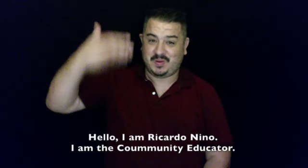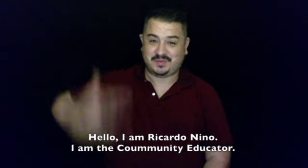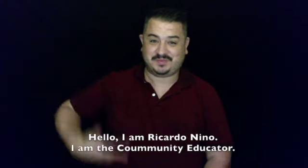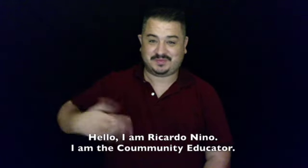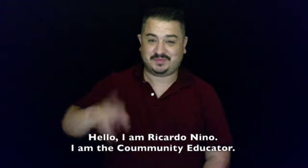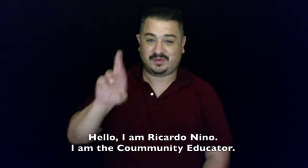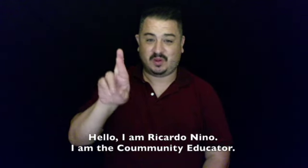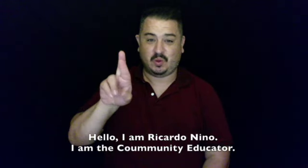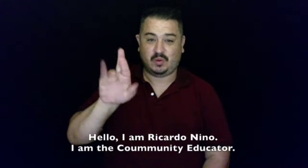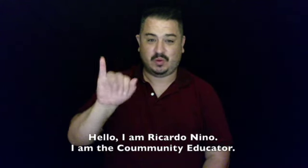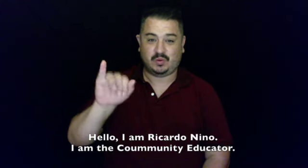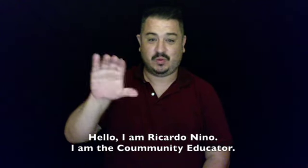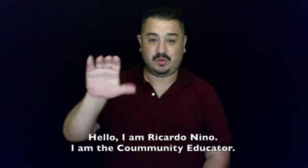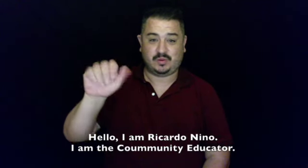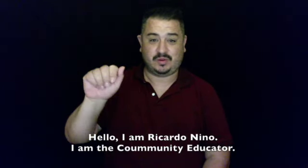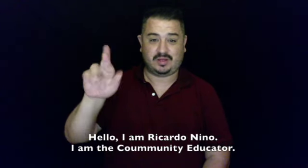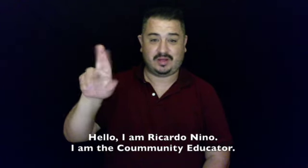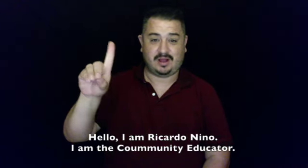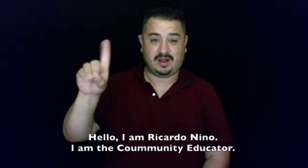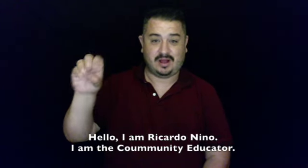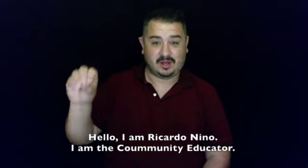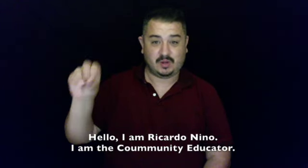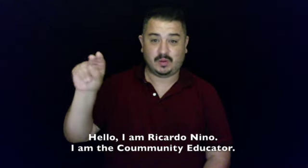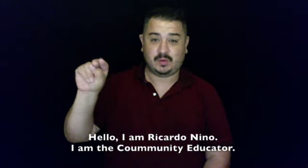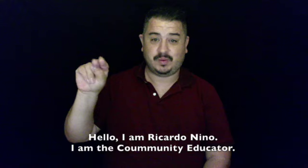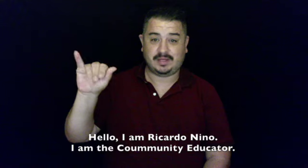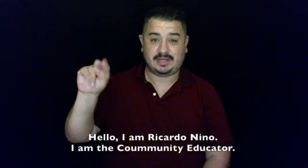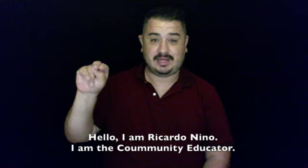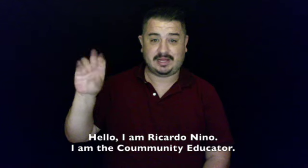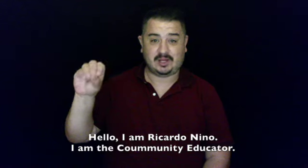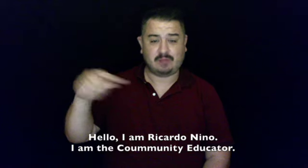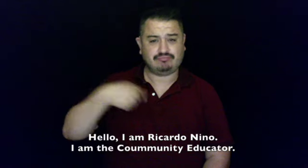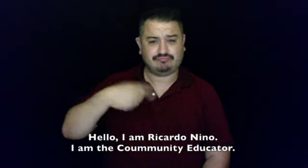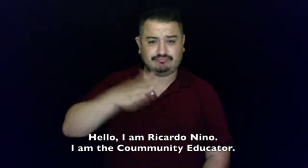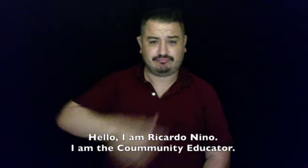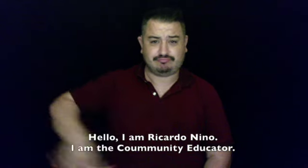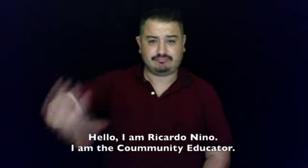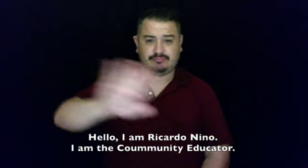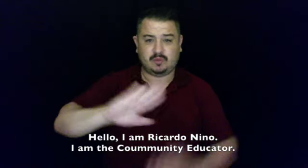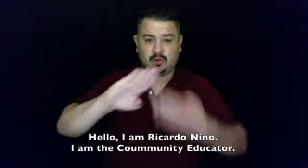Hello, I'm Ricardo Nino, and I am the community educator.